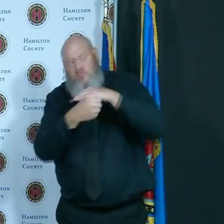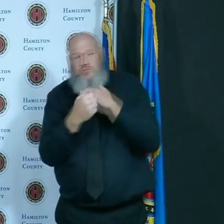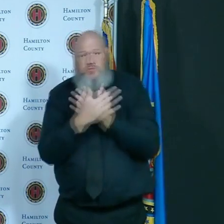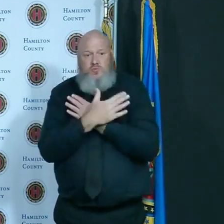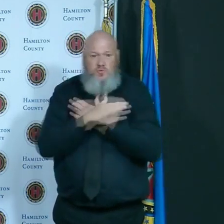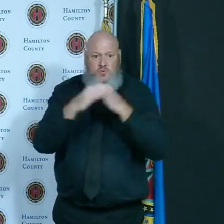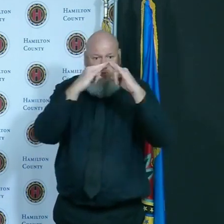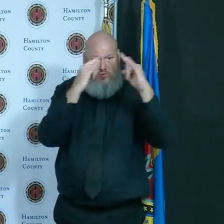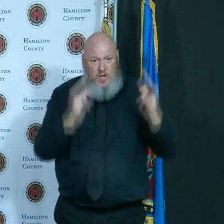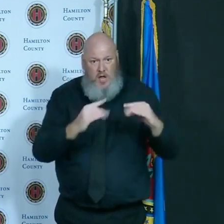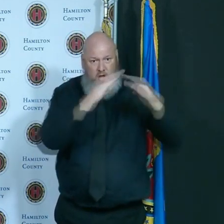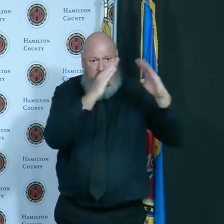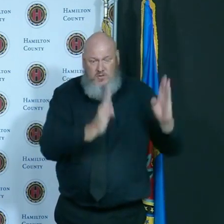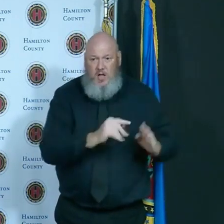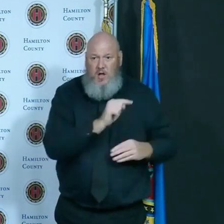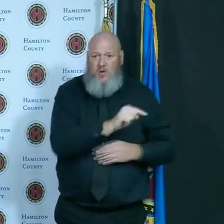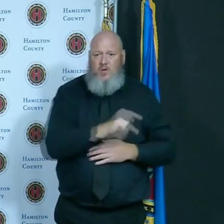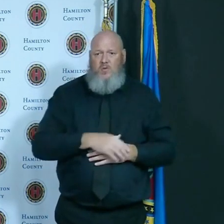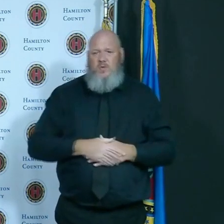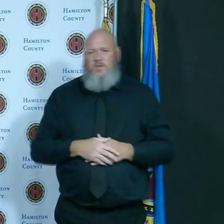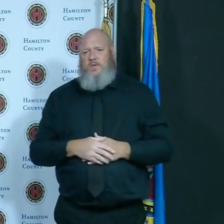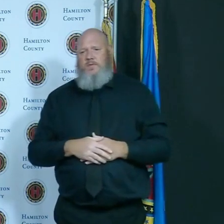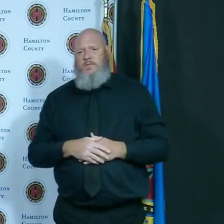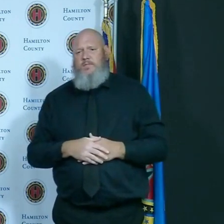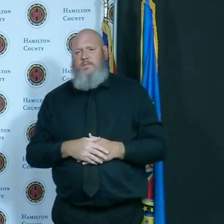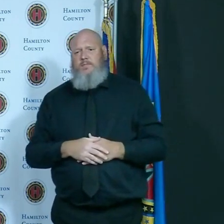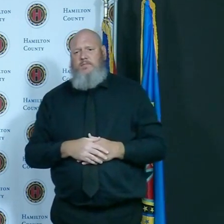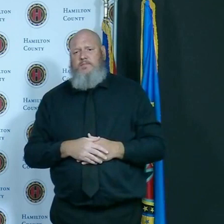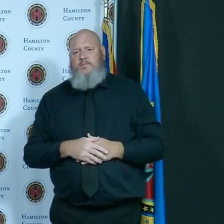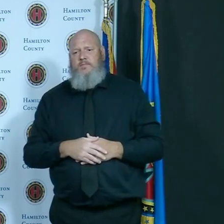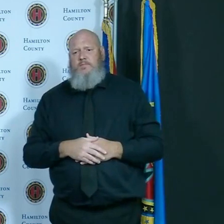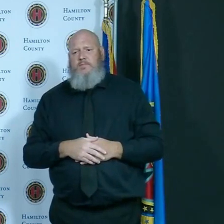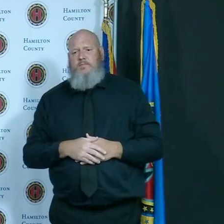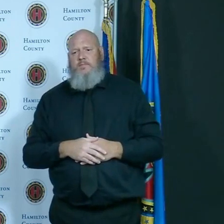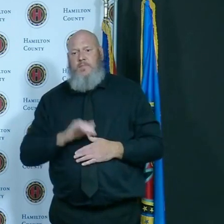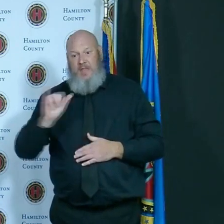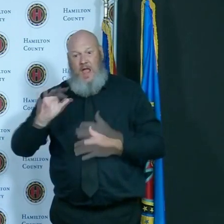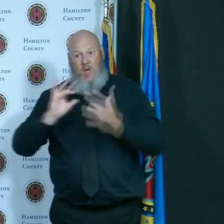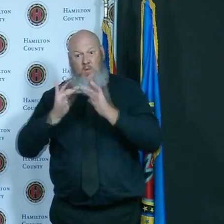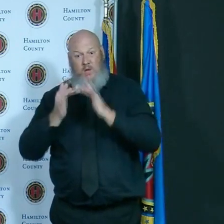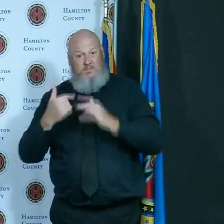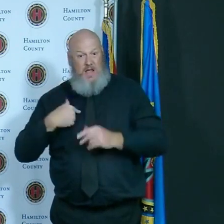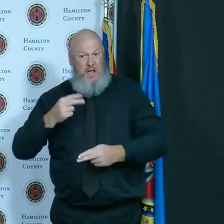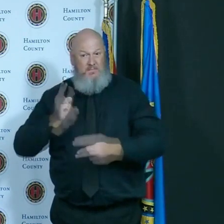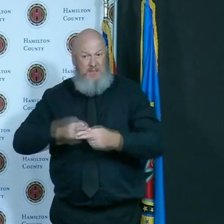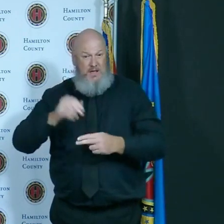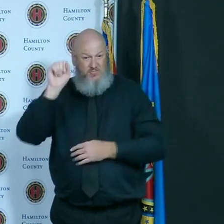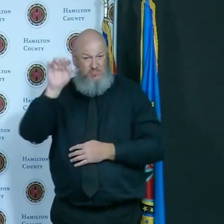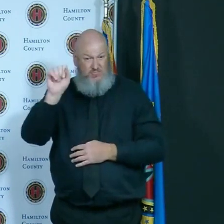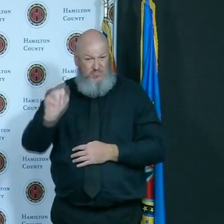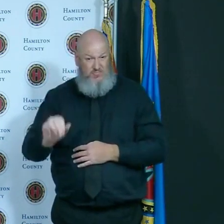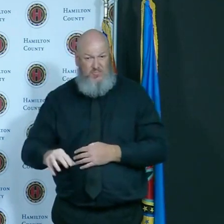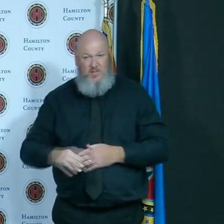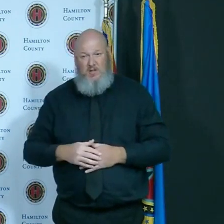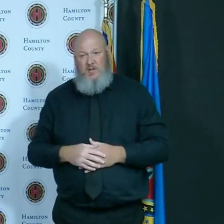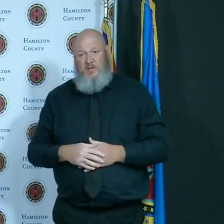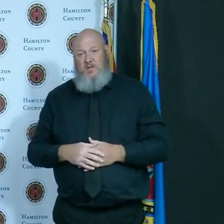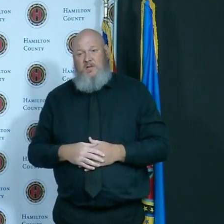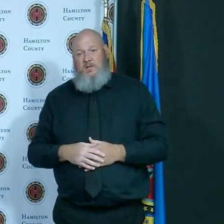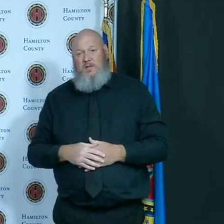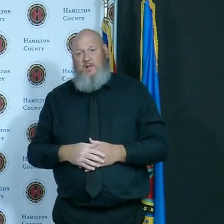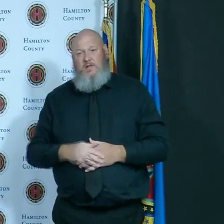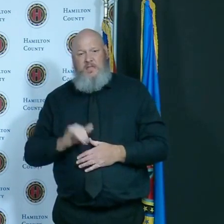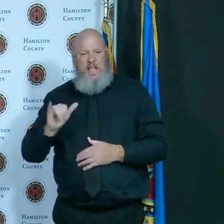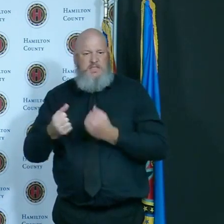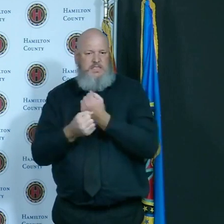the COVID-19 communityresources.com site was created in particular to have a trusted place for information